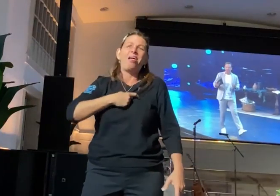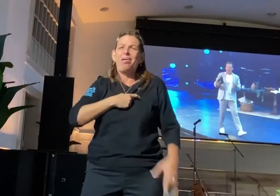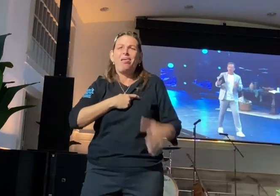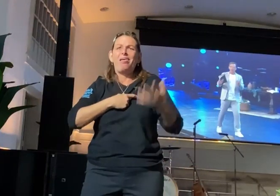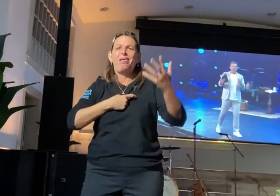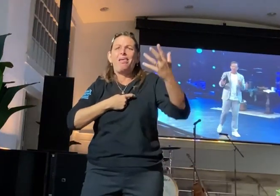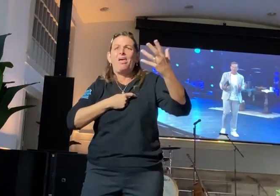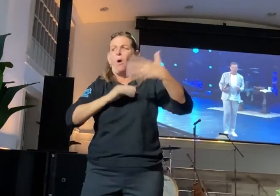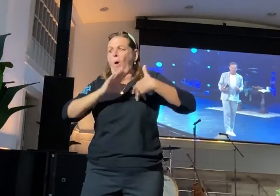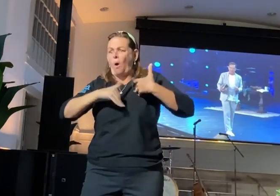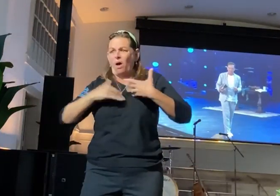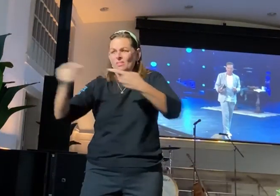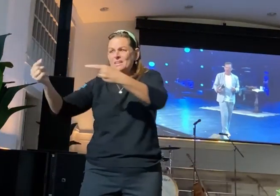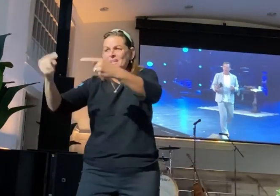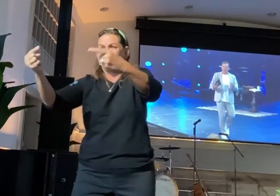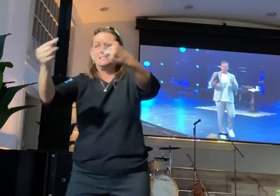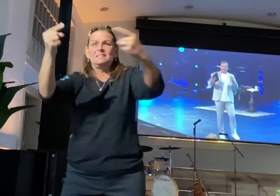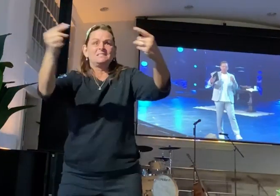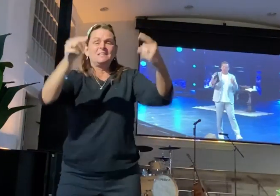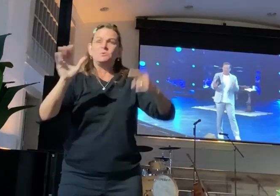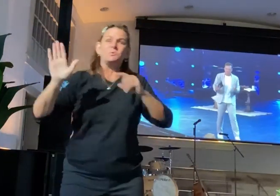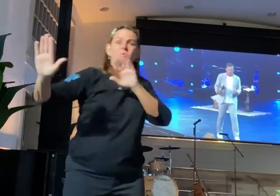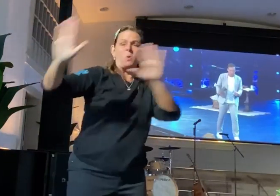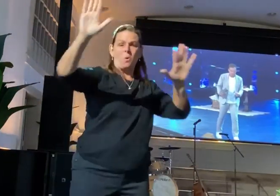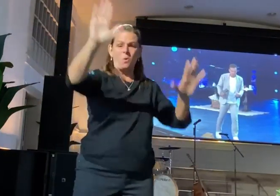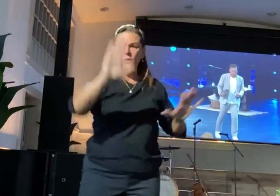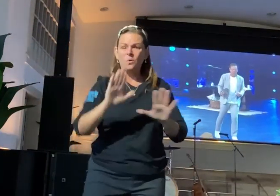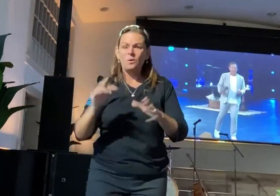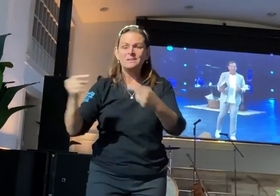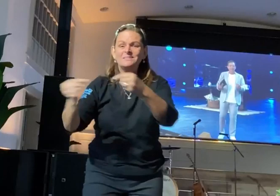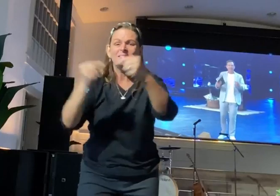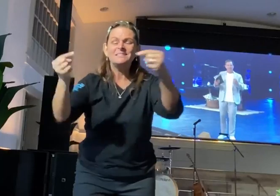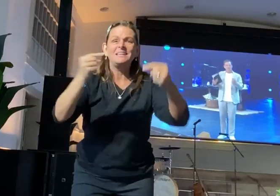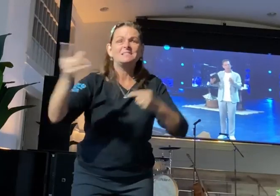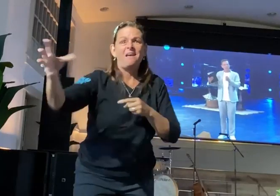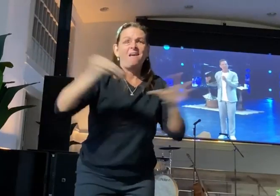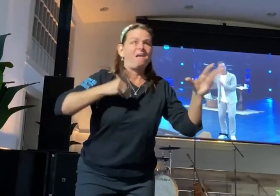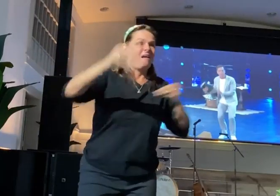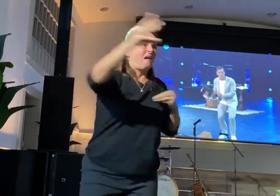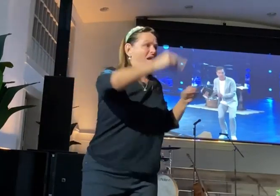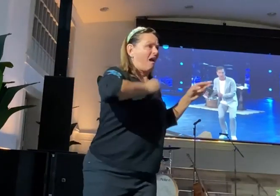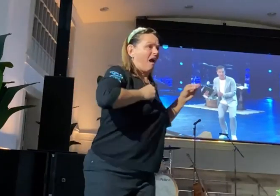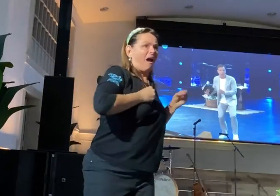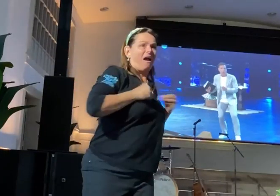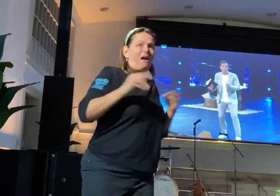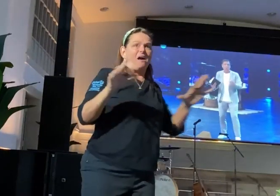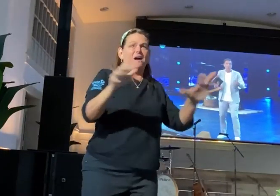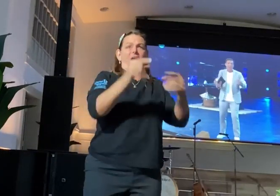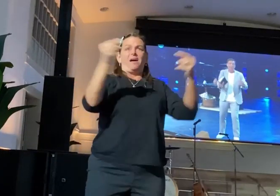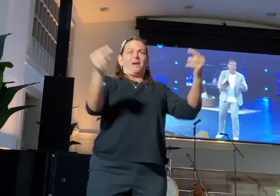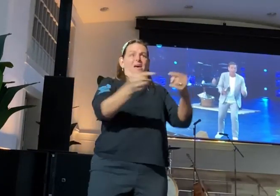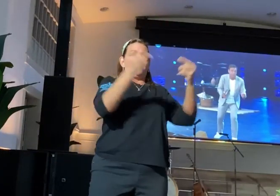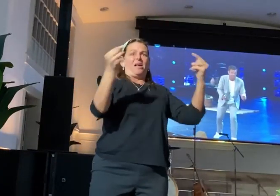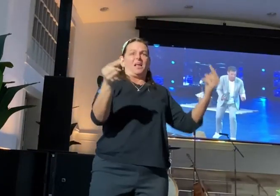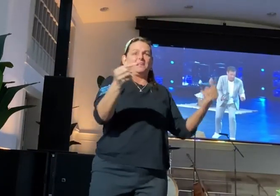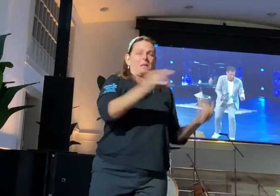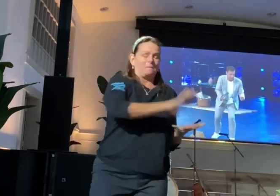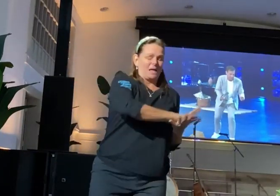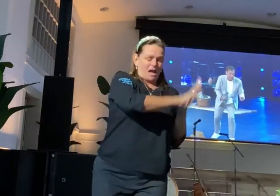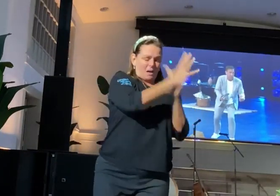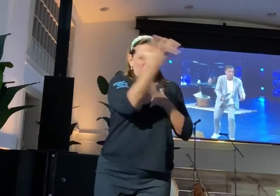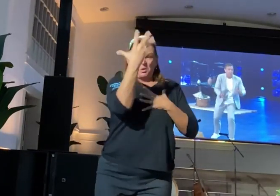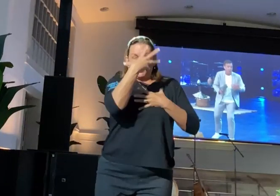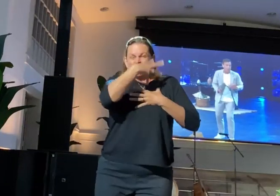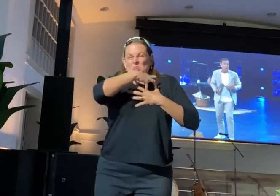upon myself all the sin of the world, all the shame of the world. And think about it. He who was without sin was going to become